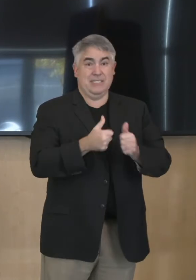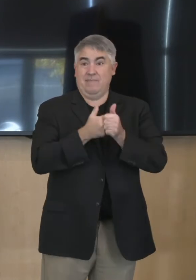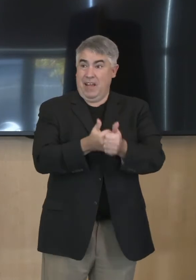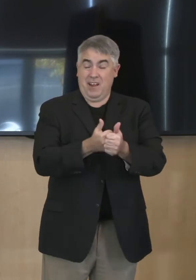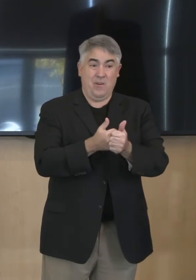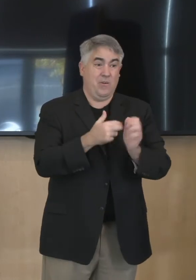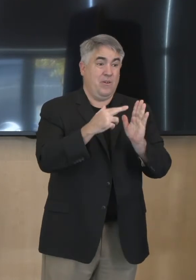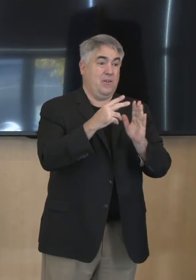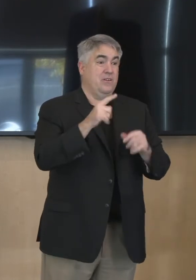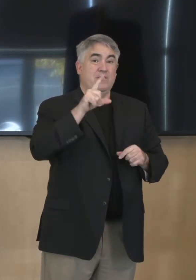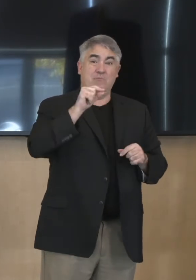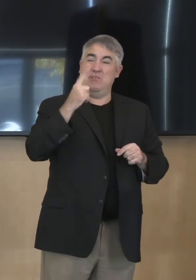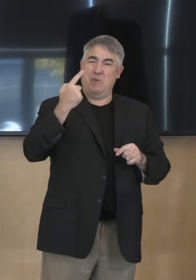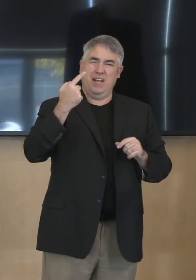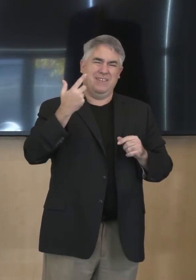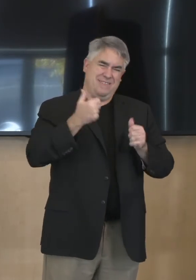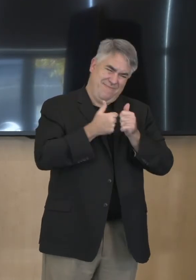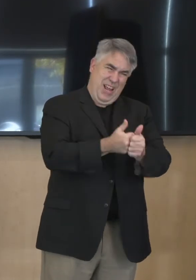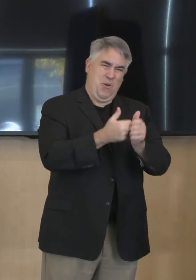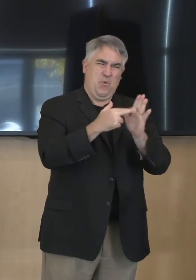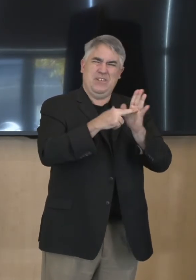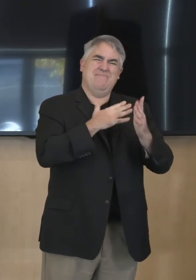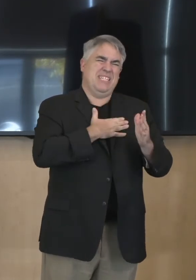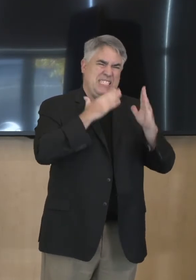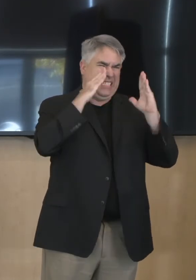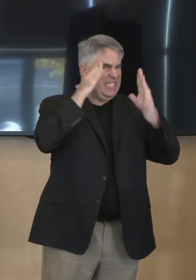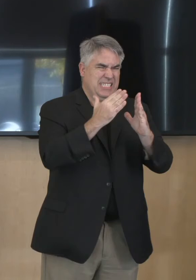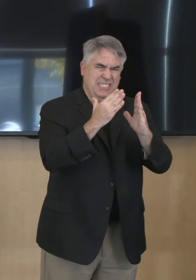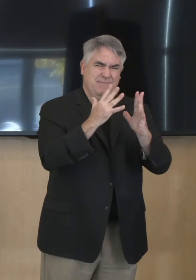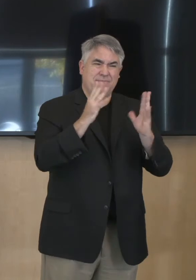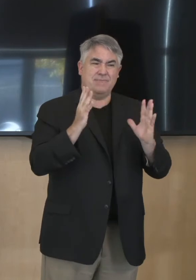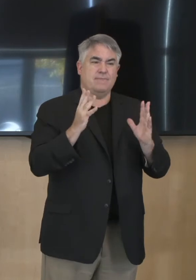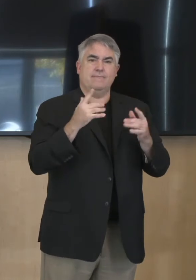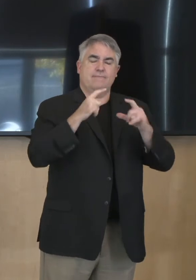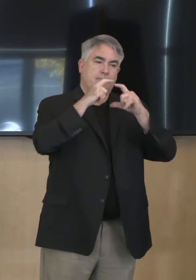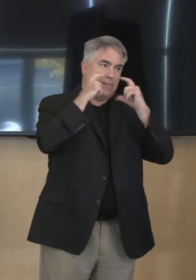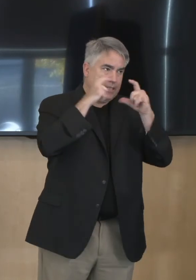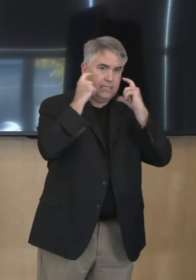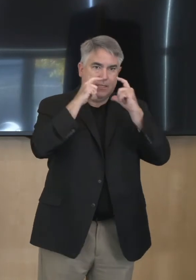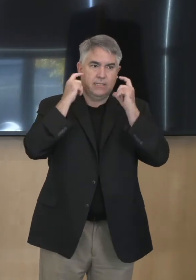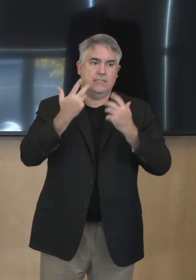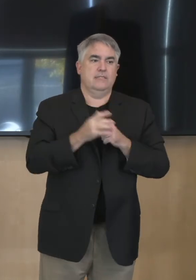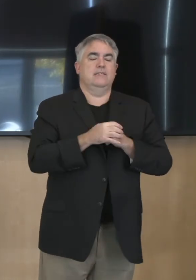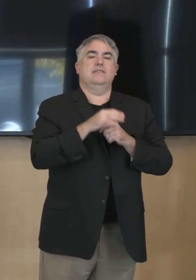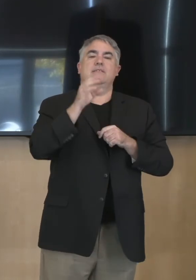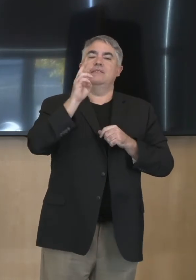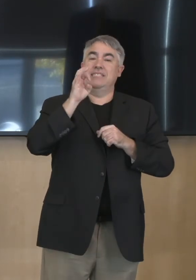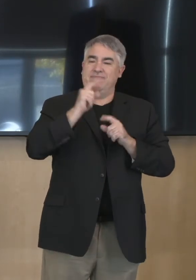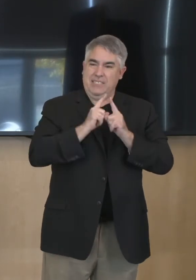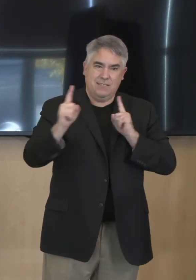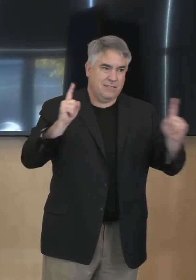we need a new focus, but the things we do to avoid COVID remain the same. Wear your mask, physically distance from non-household